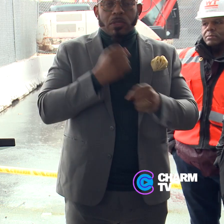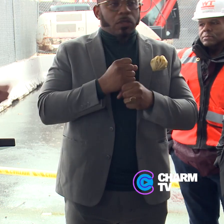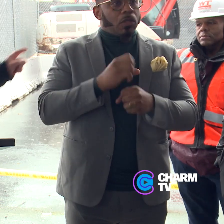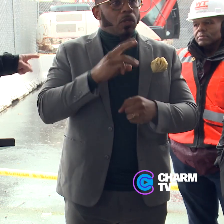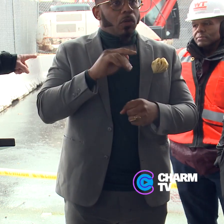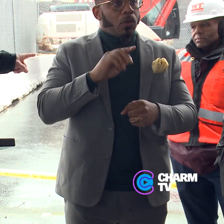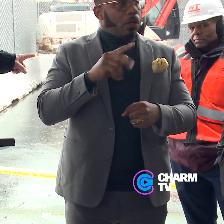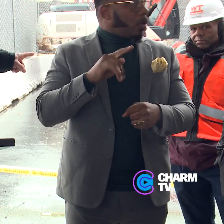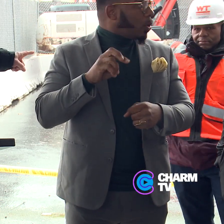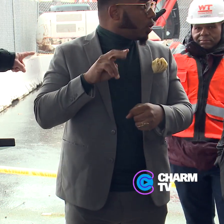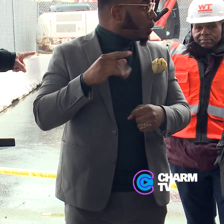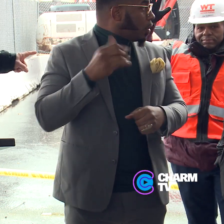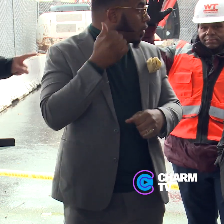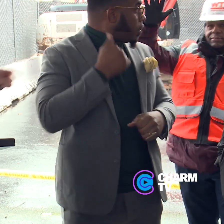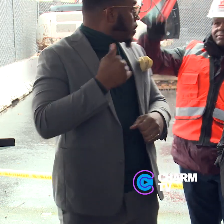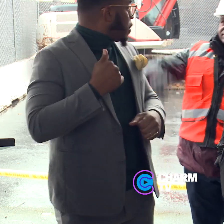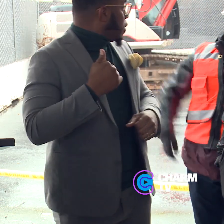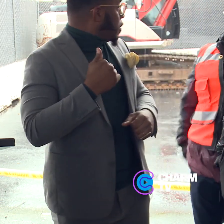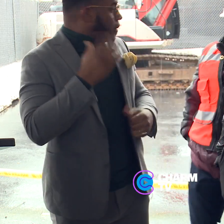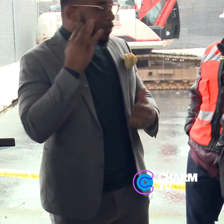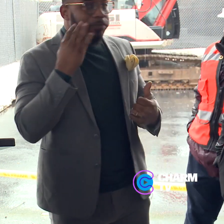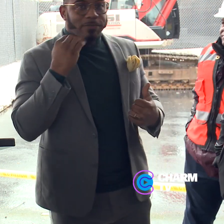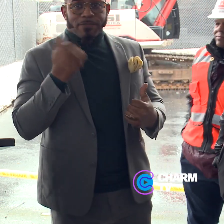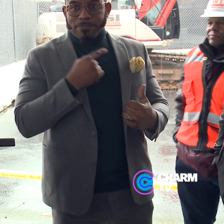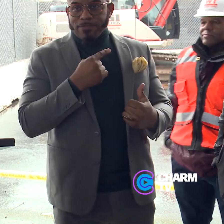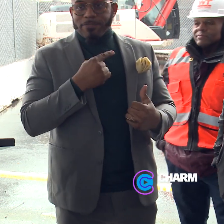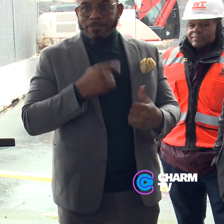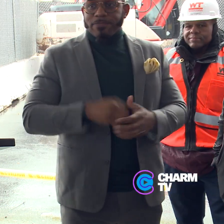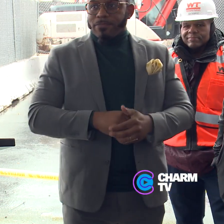Turner veteran. There he is right there.